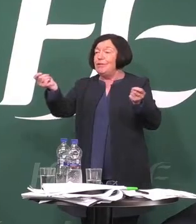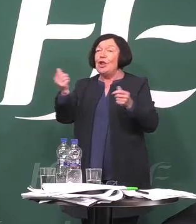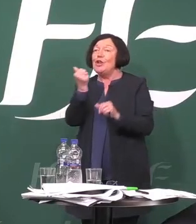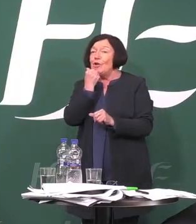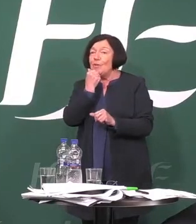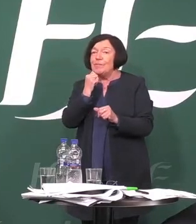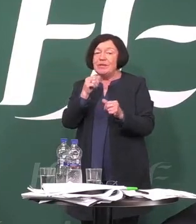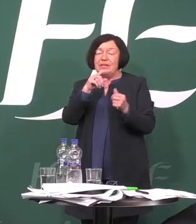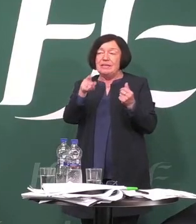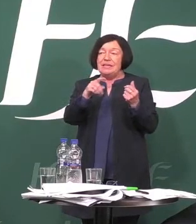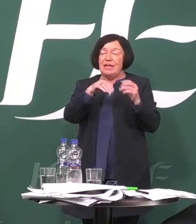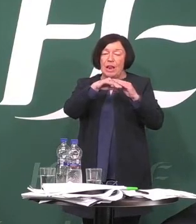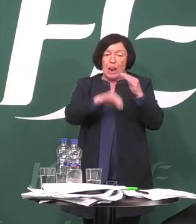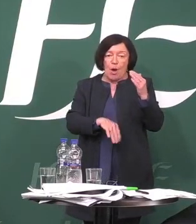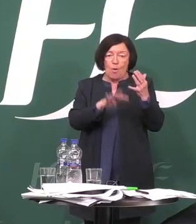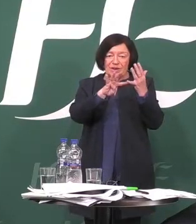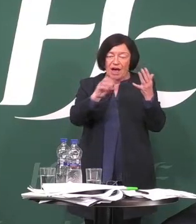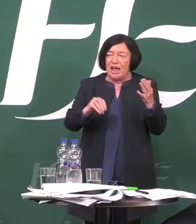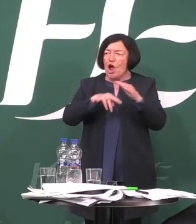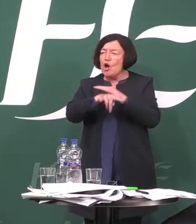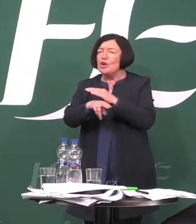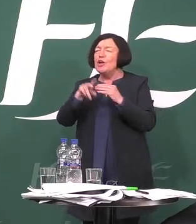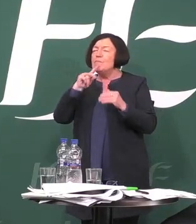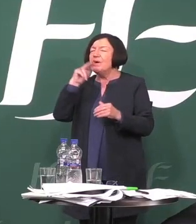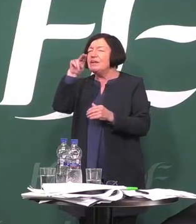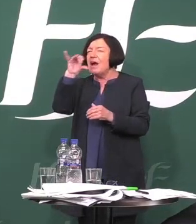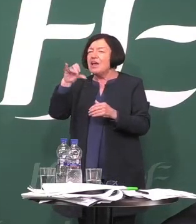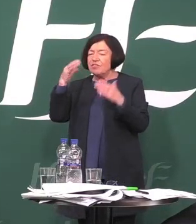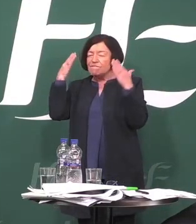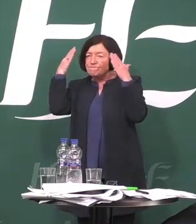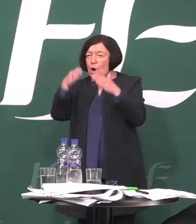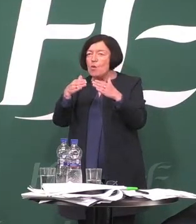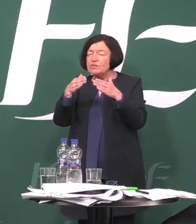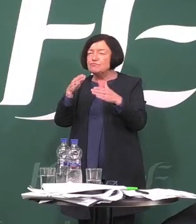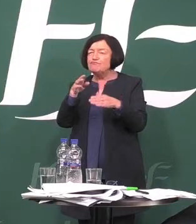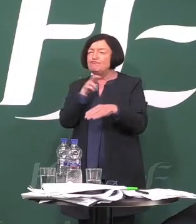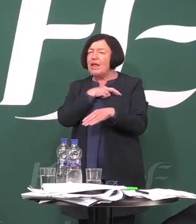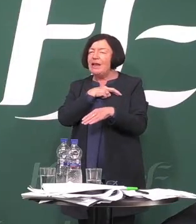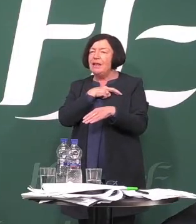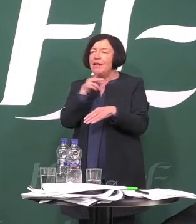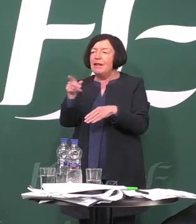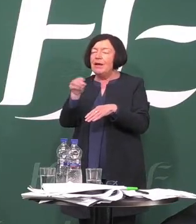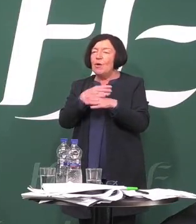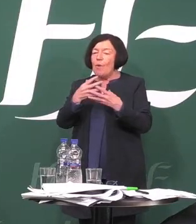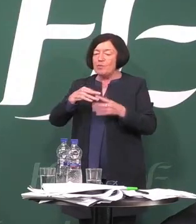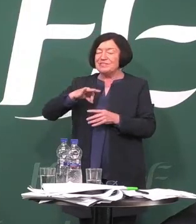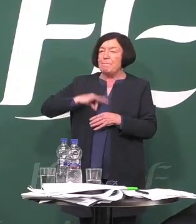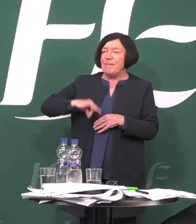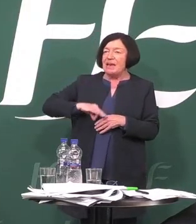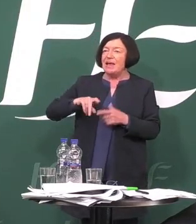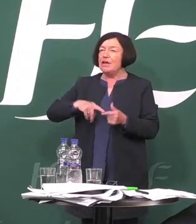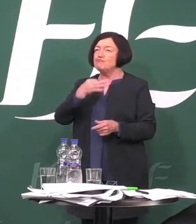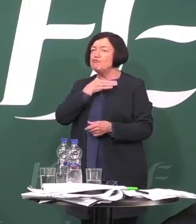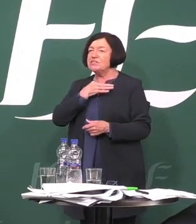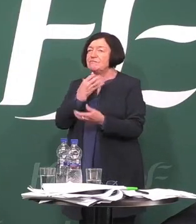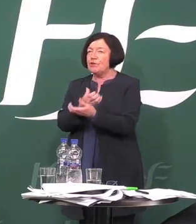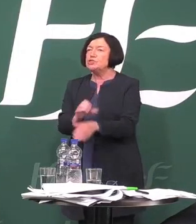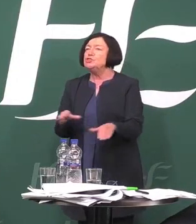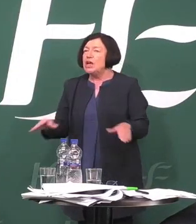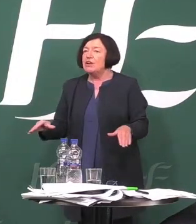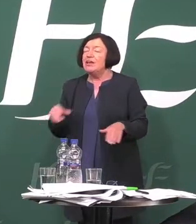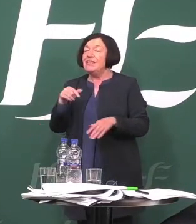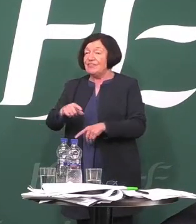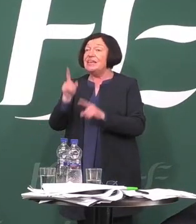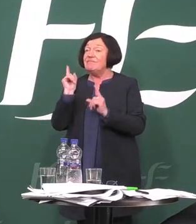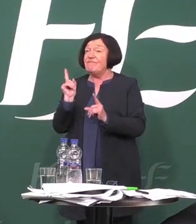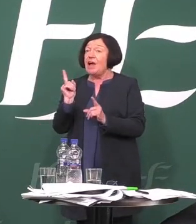and the low 90s of different age groups. But NIAC said they focused purely on what was the benefits and risks for children. And so the